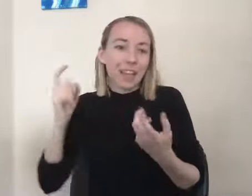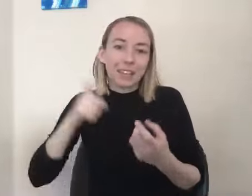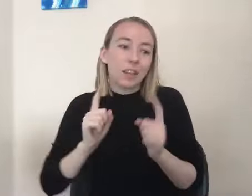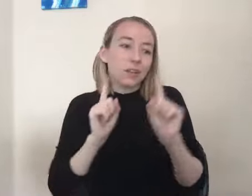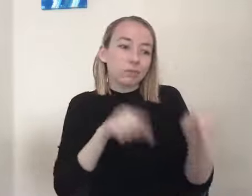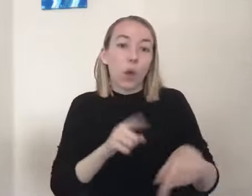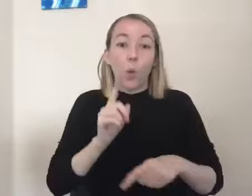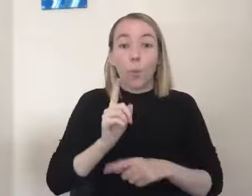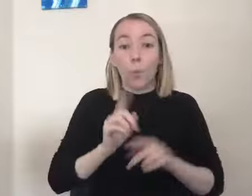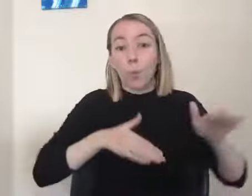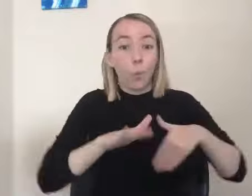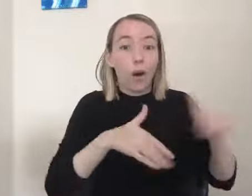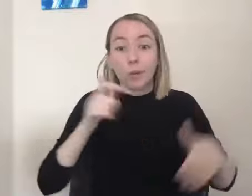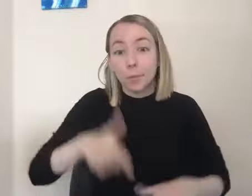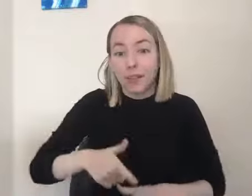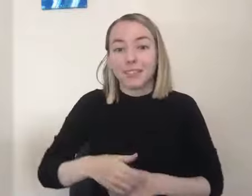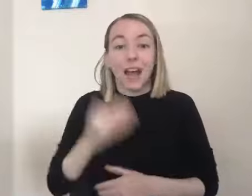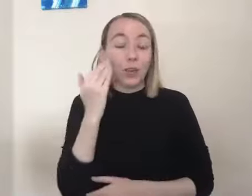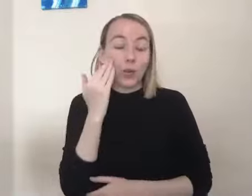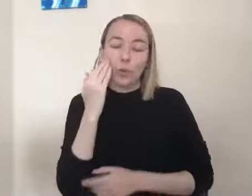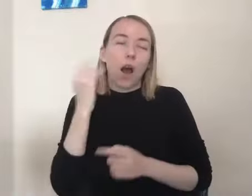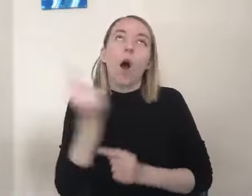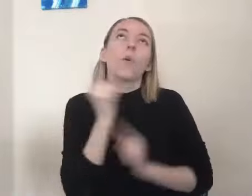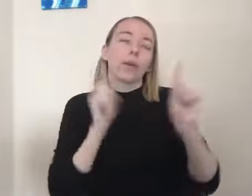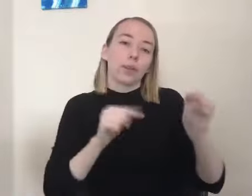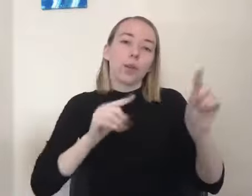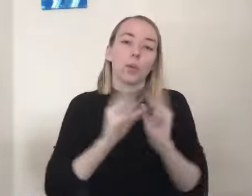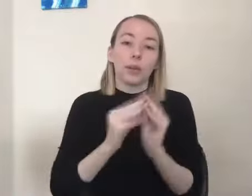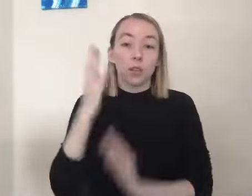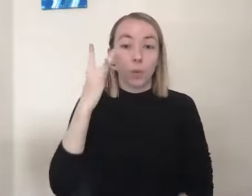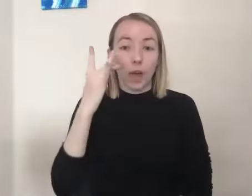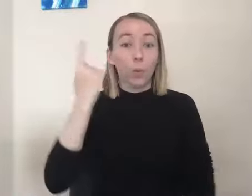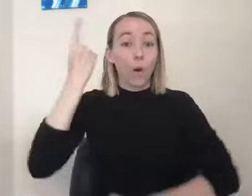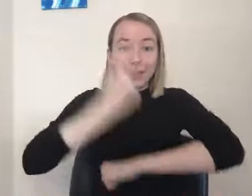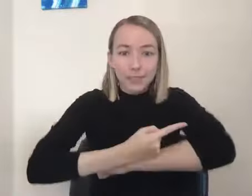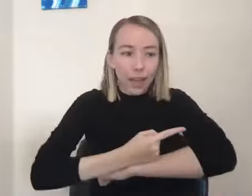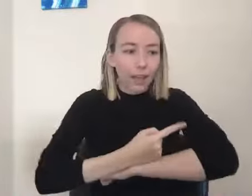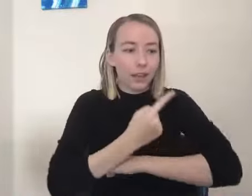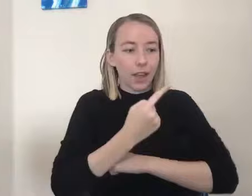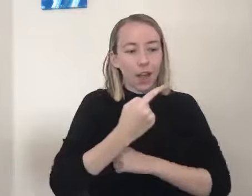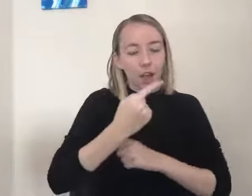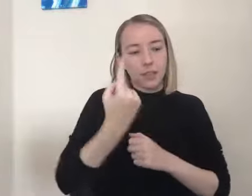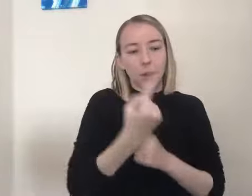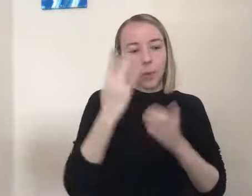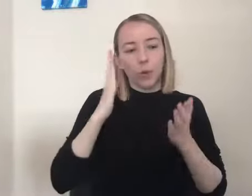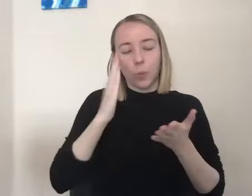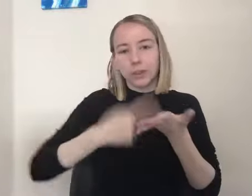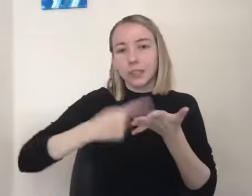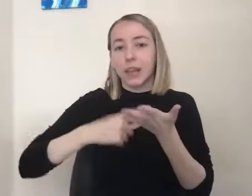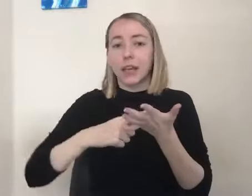had a lot of profit. Pat spoke about. Sometimes I didn't even have the bus fare to get to my meeting, and I would need to walk there. But I went to my